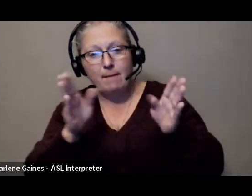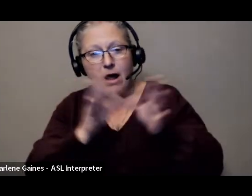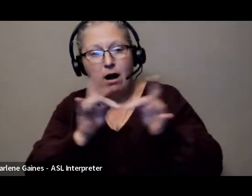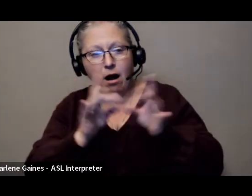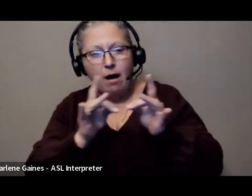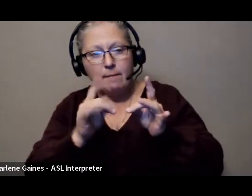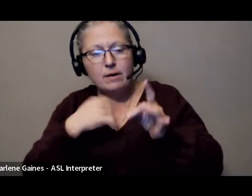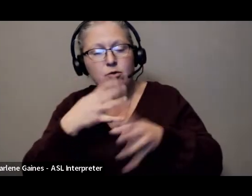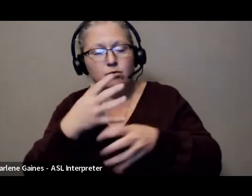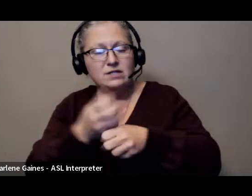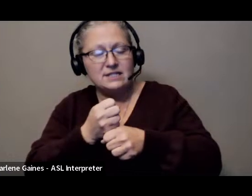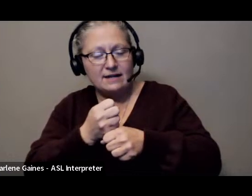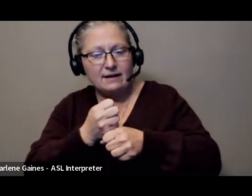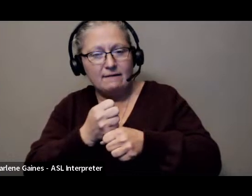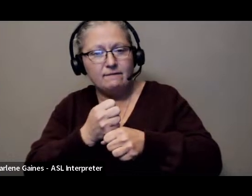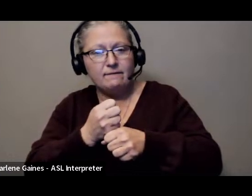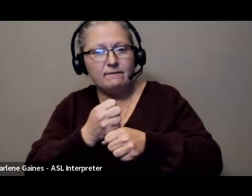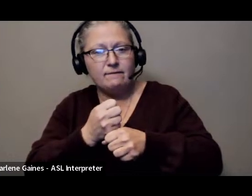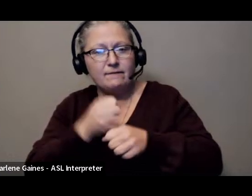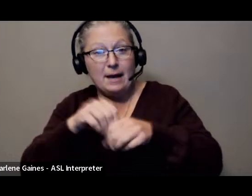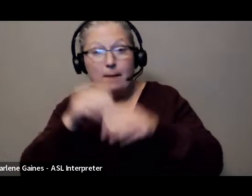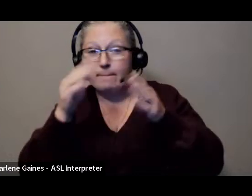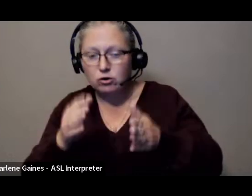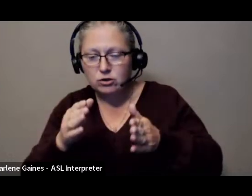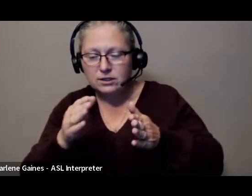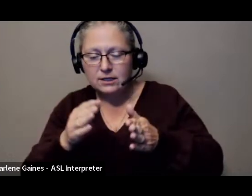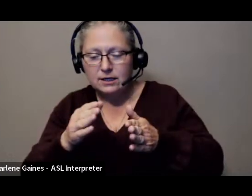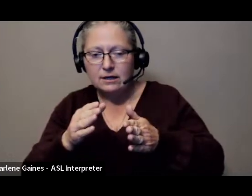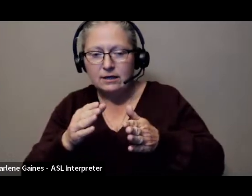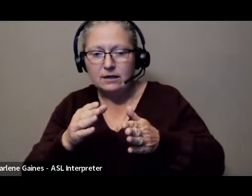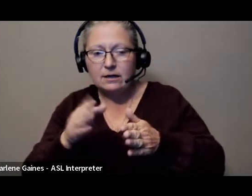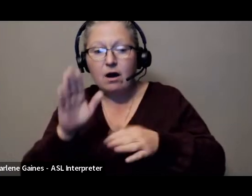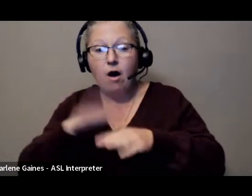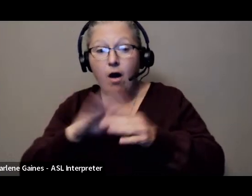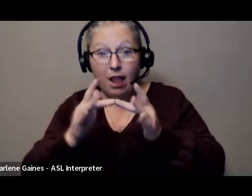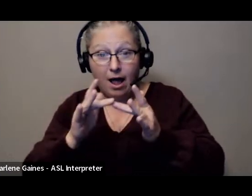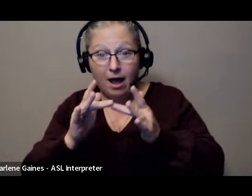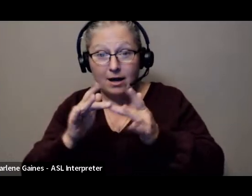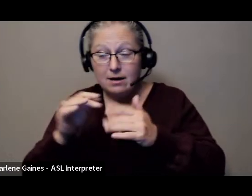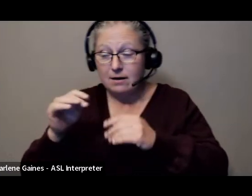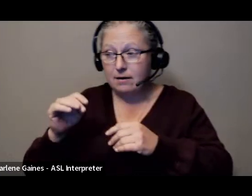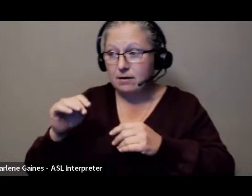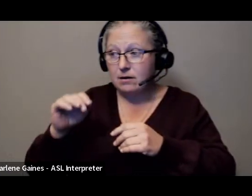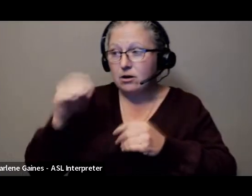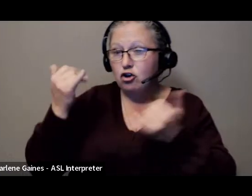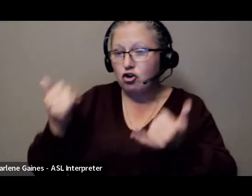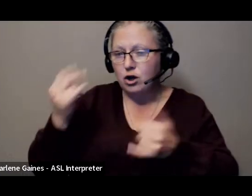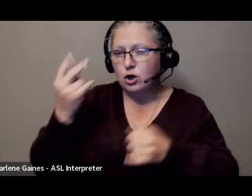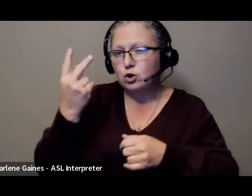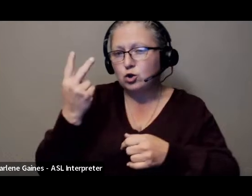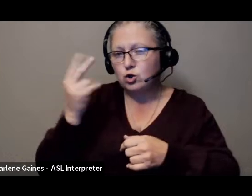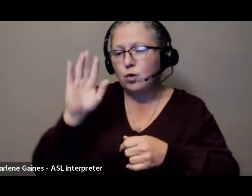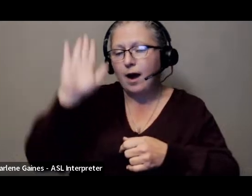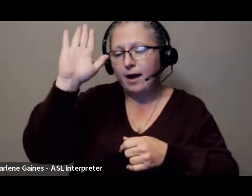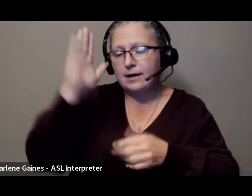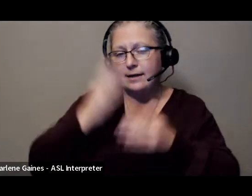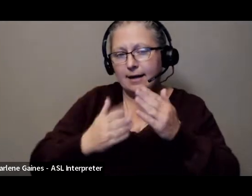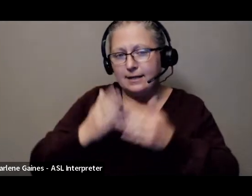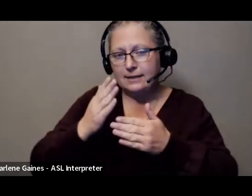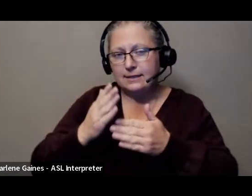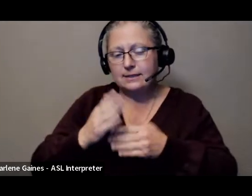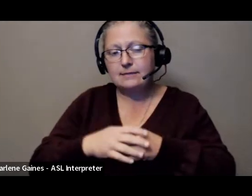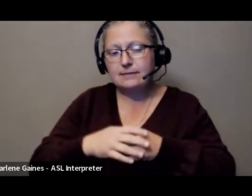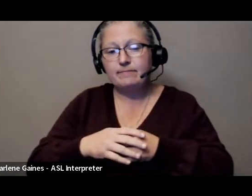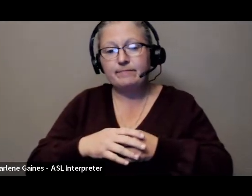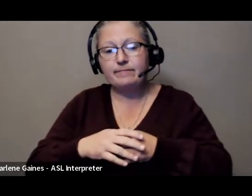will receive in person and then online. There are currently 2 hands 2. raised. Okay, and